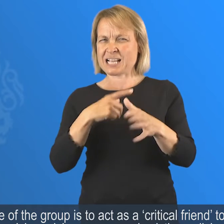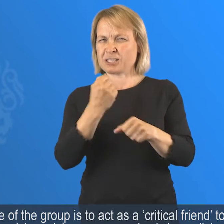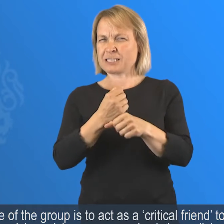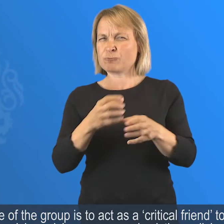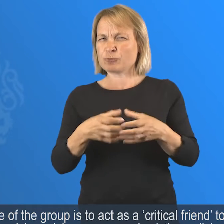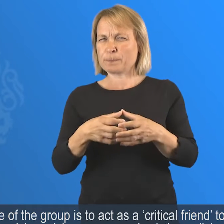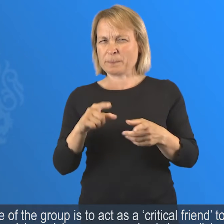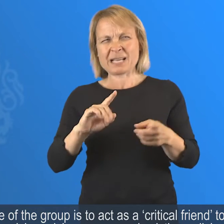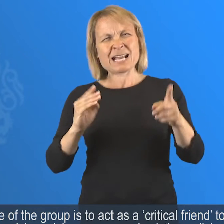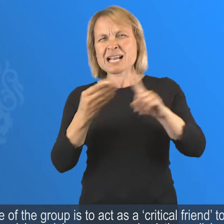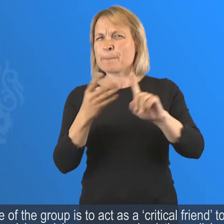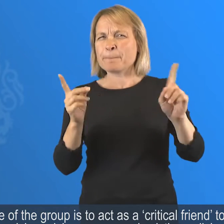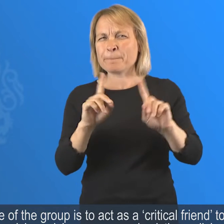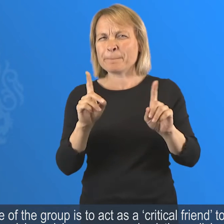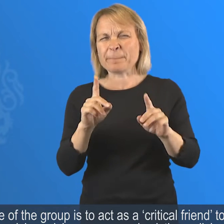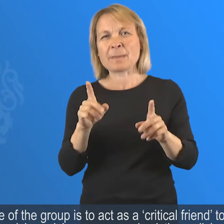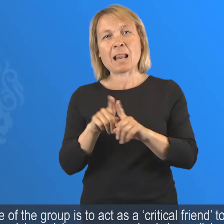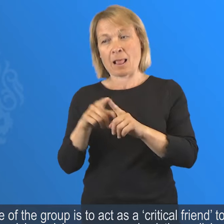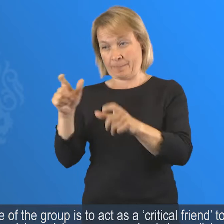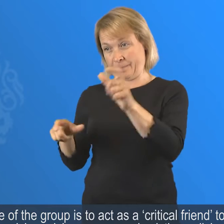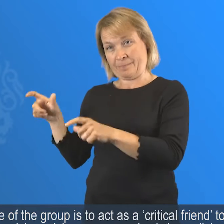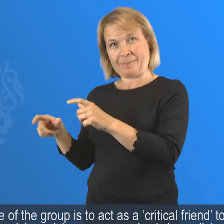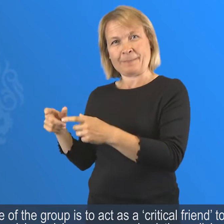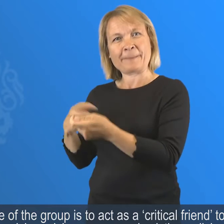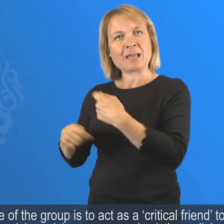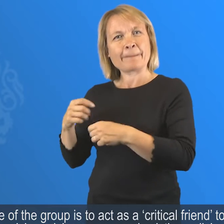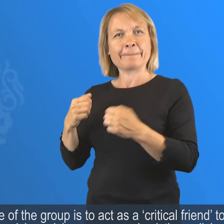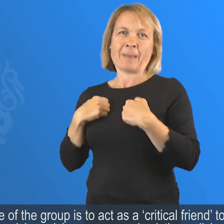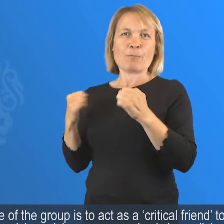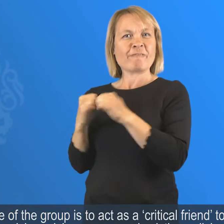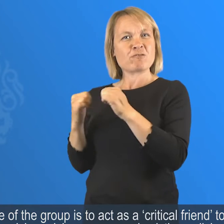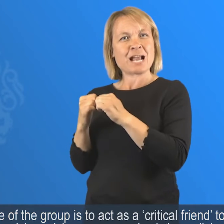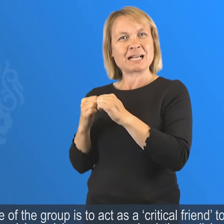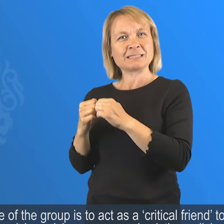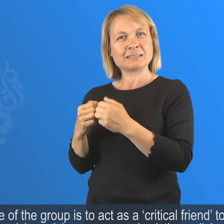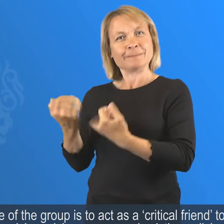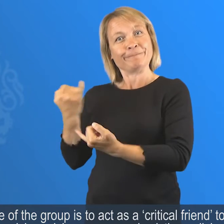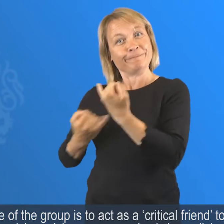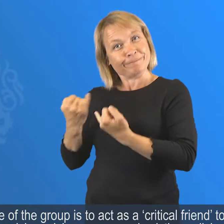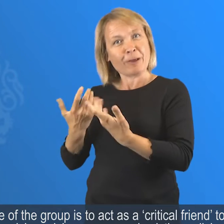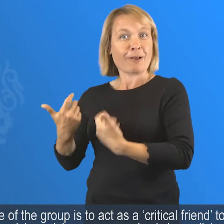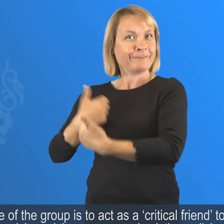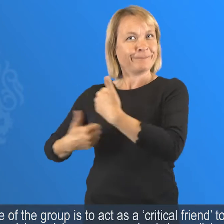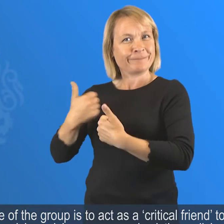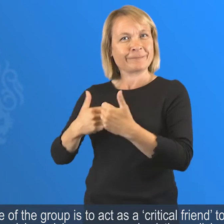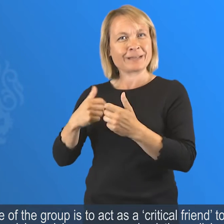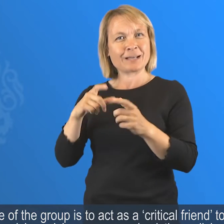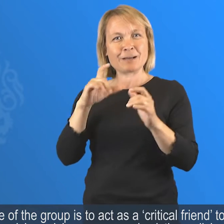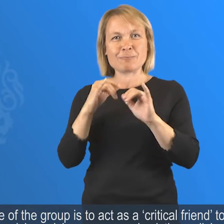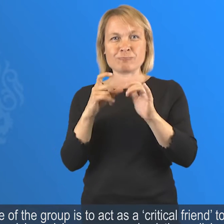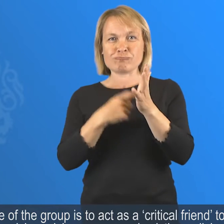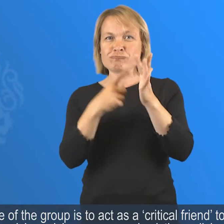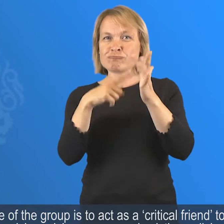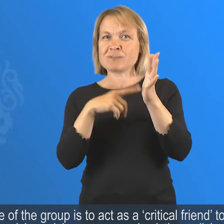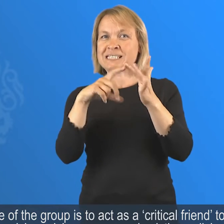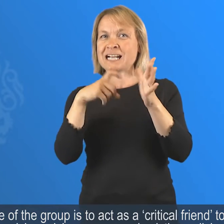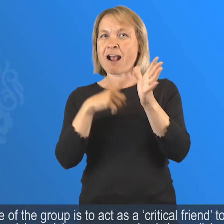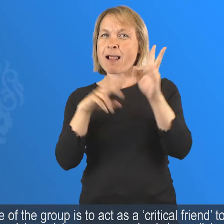The main purpose of the group is to act as a critical friend to the organisation by giving advice on new